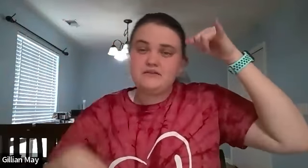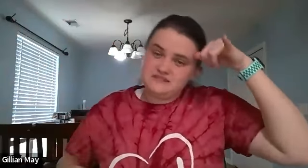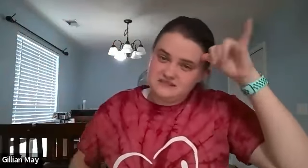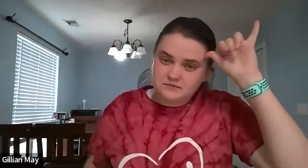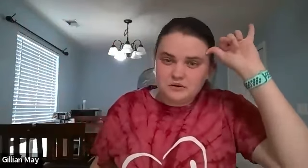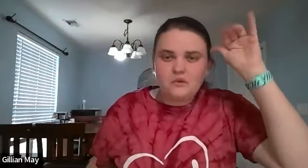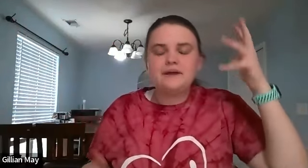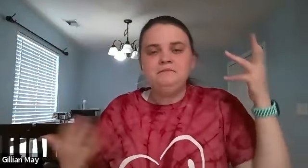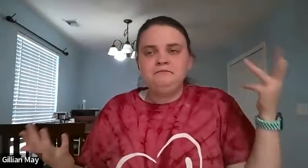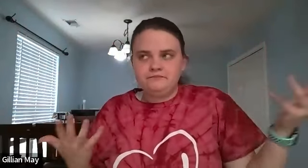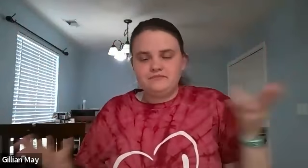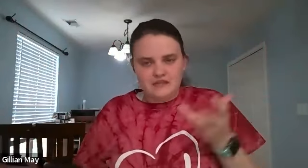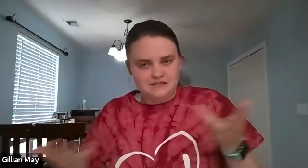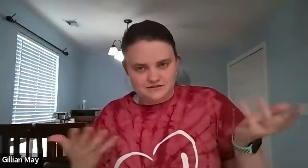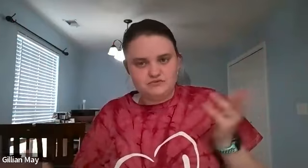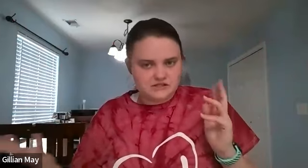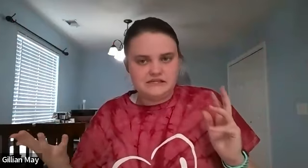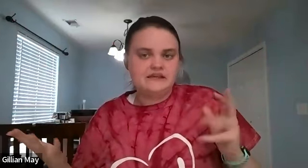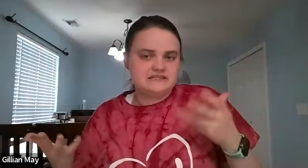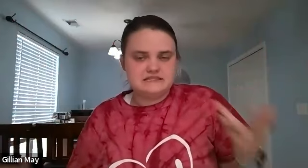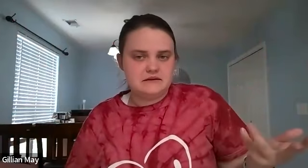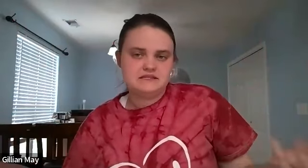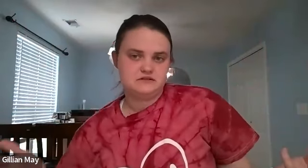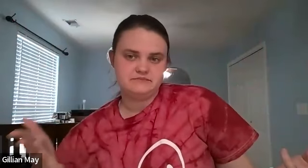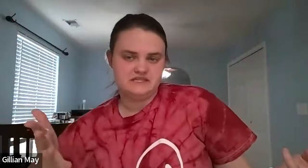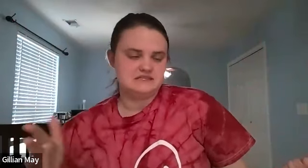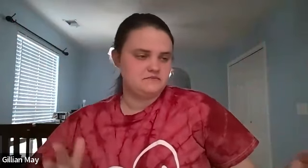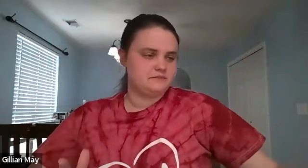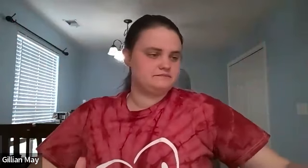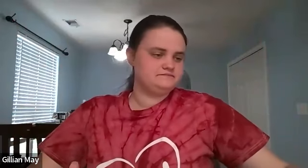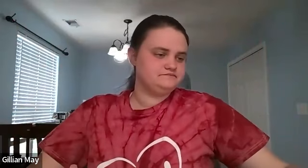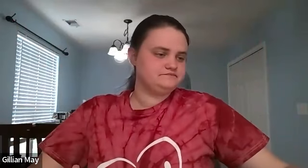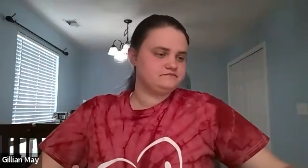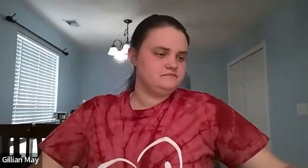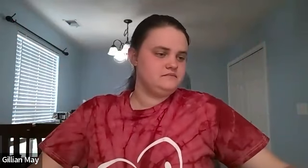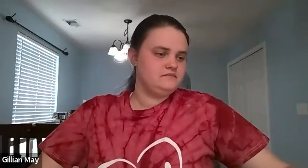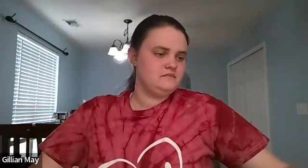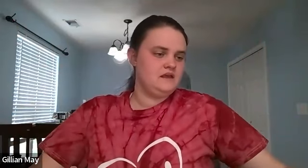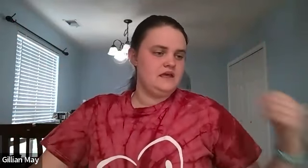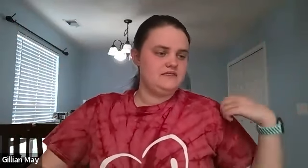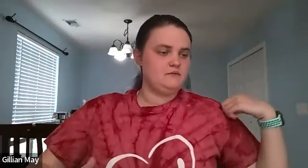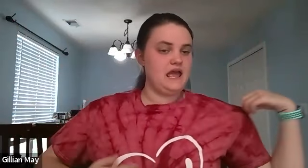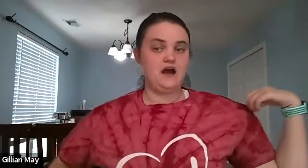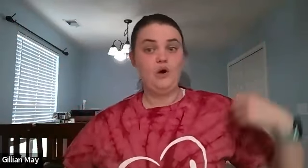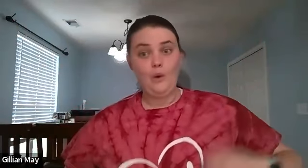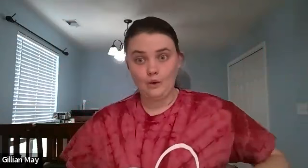I've seen some doing one. It's the same. It still means the same thing. Then we have